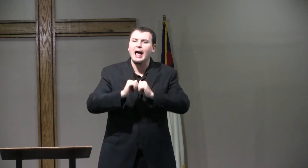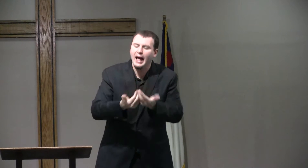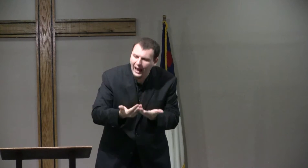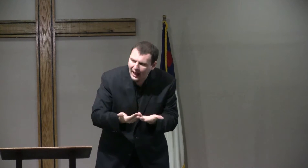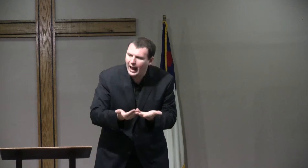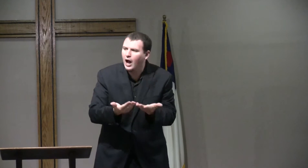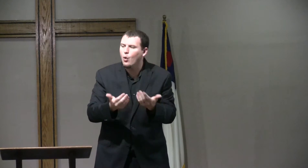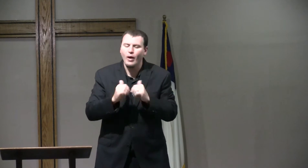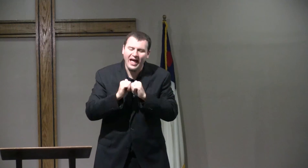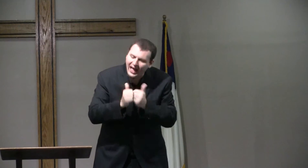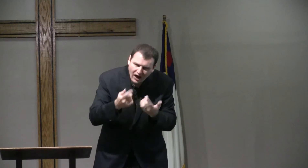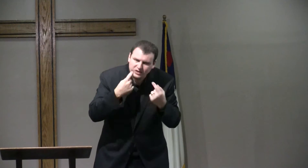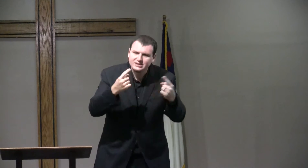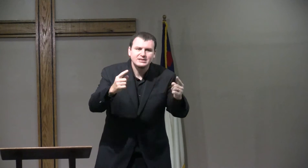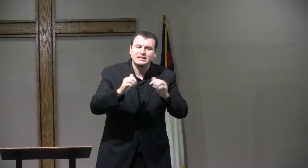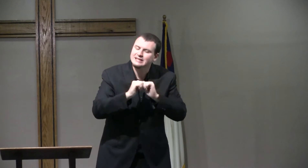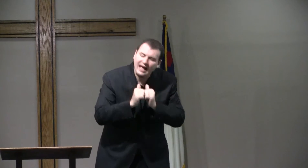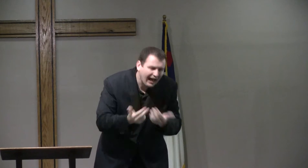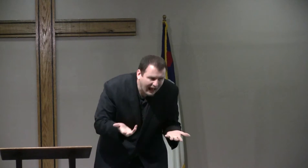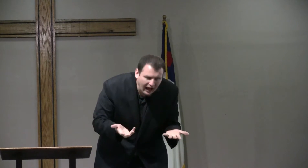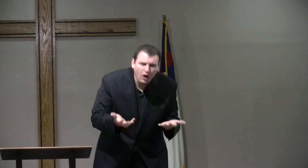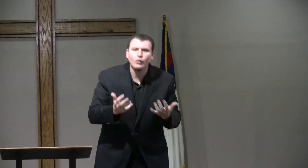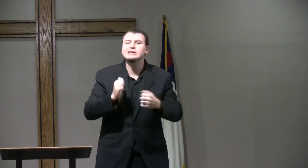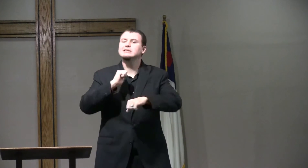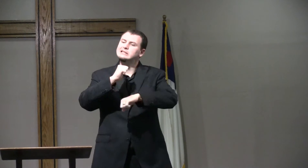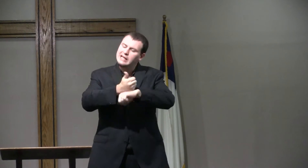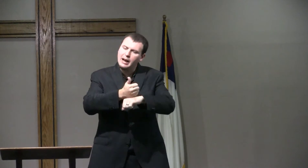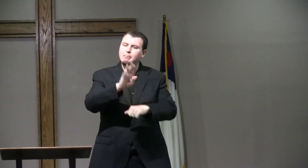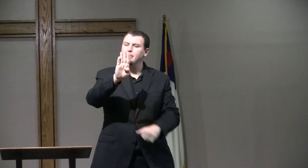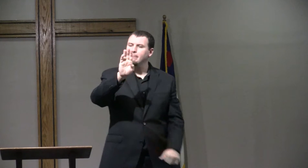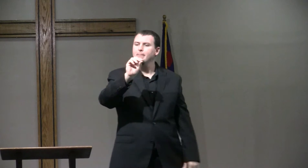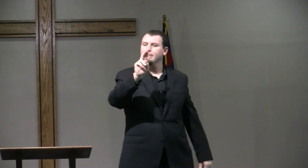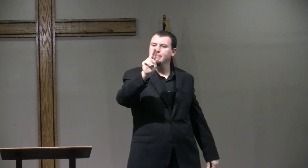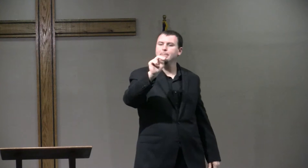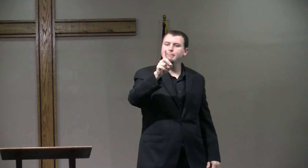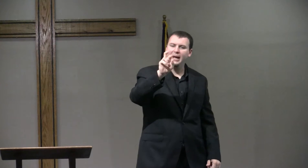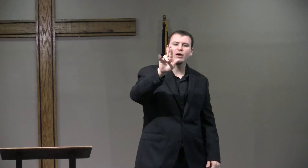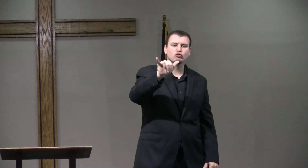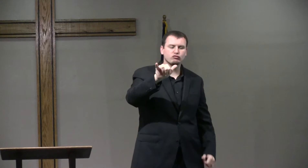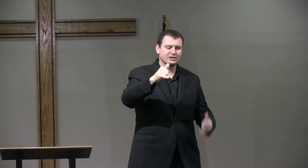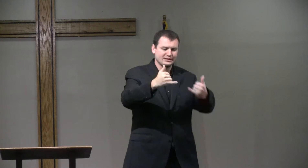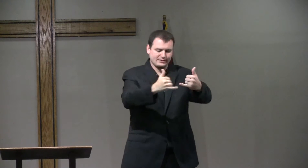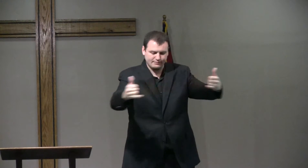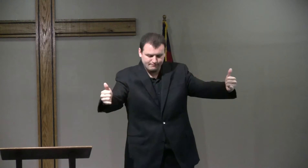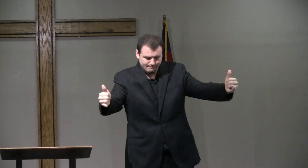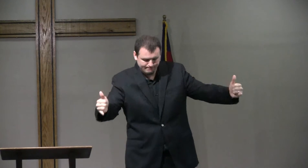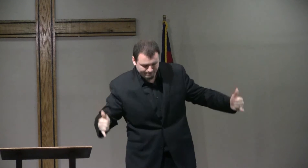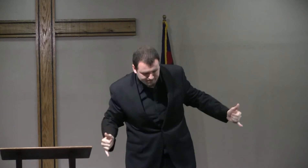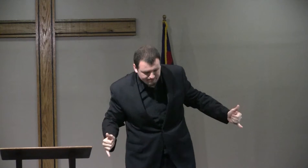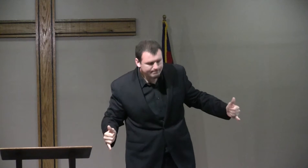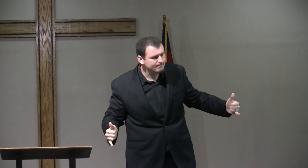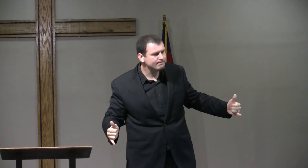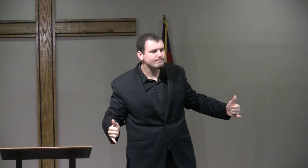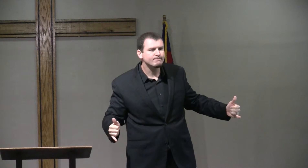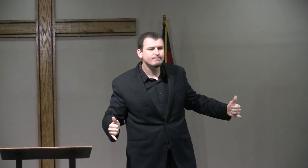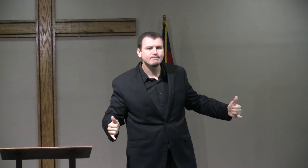He wants you to be successful. So how can we be successful? We need to set up boundaries